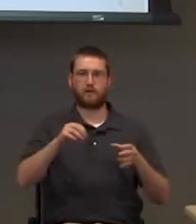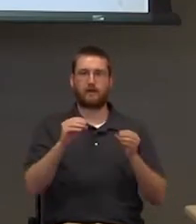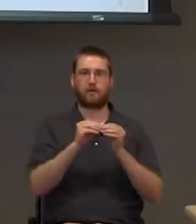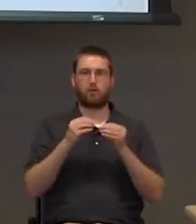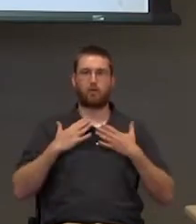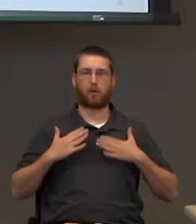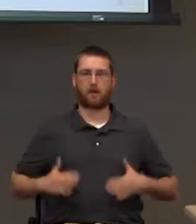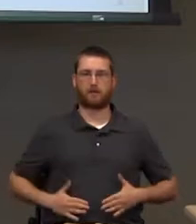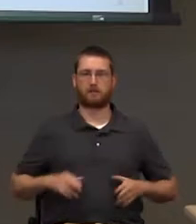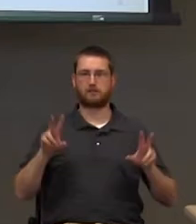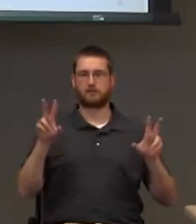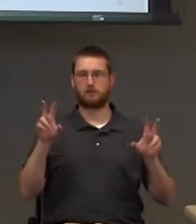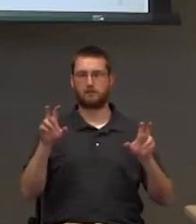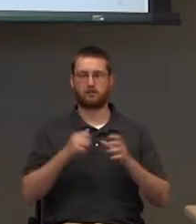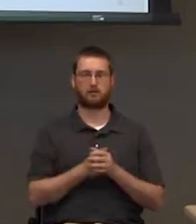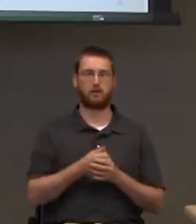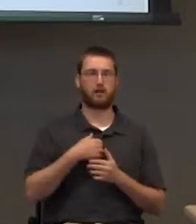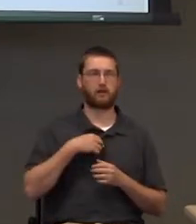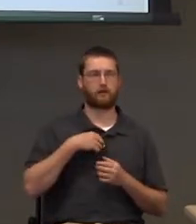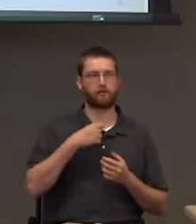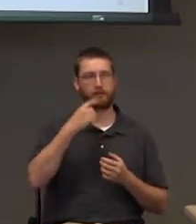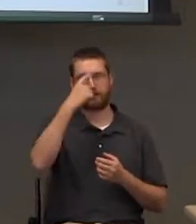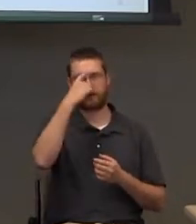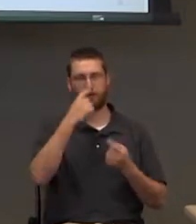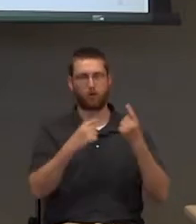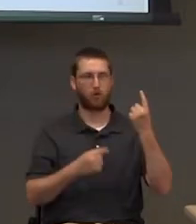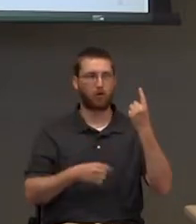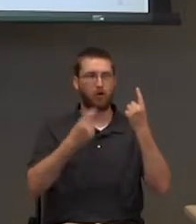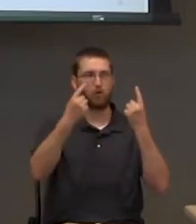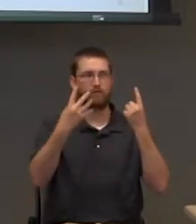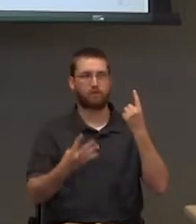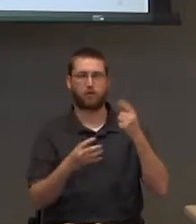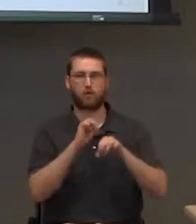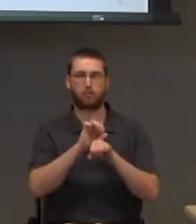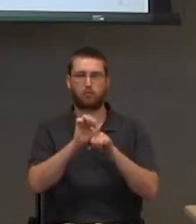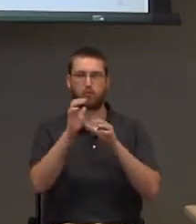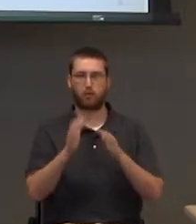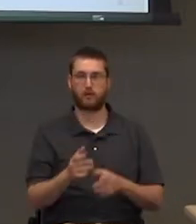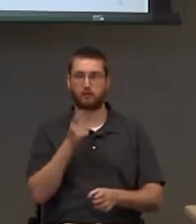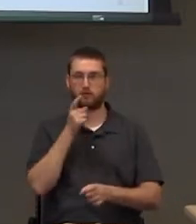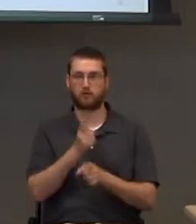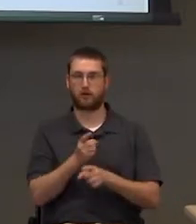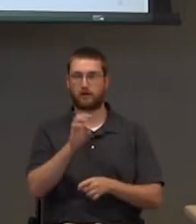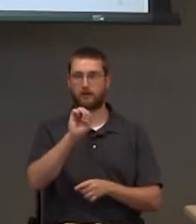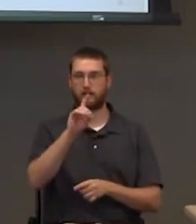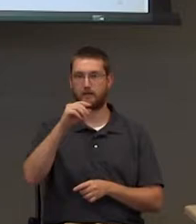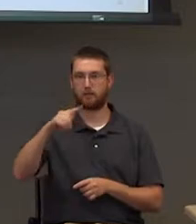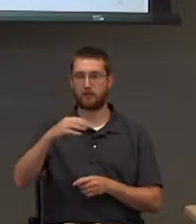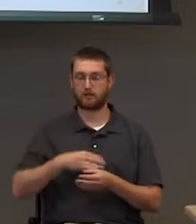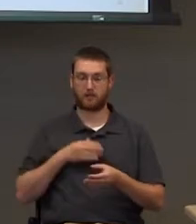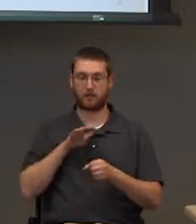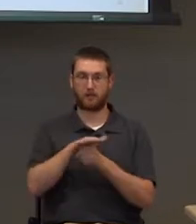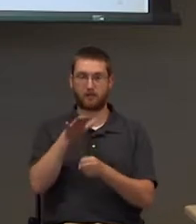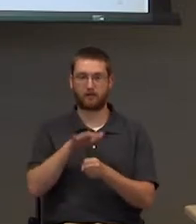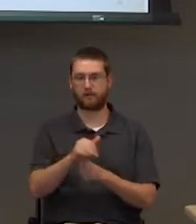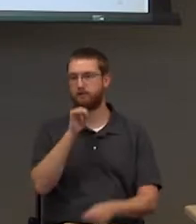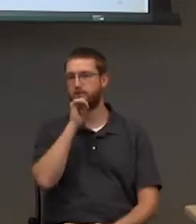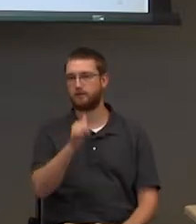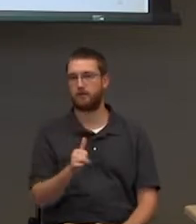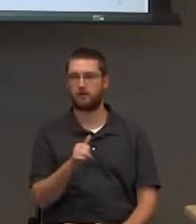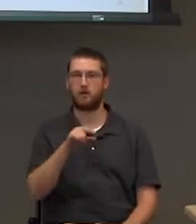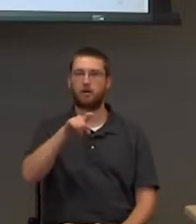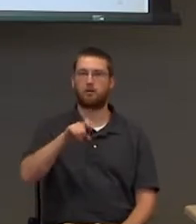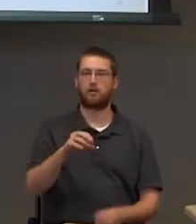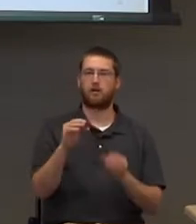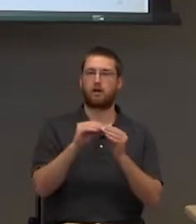have one and a quarter employees right now in the Economic Development Partnership, and that's just not sufficient to do everything that we want